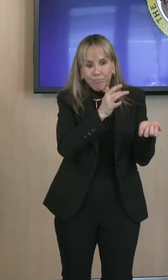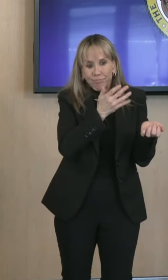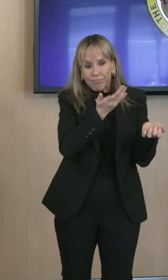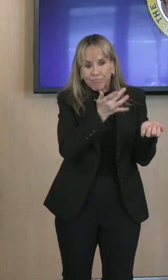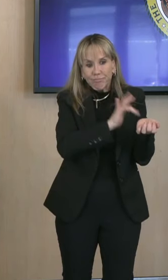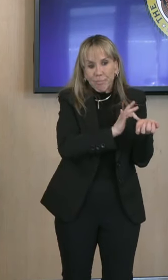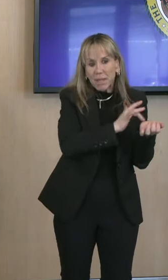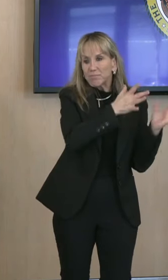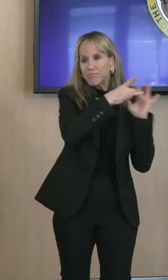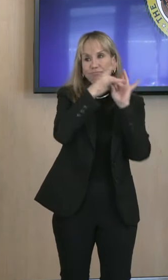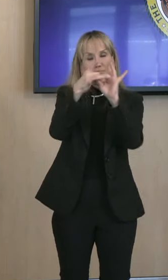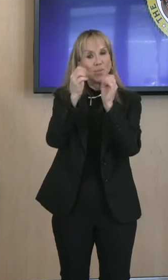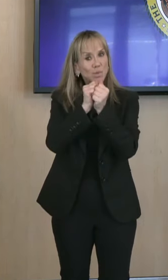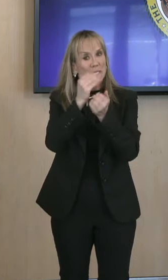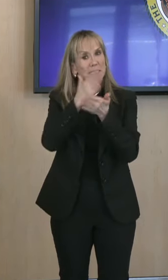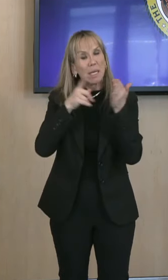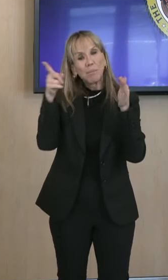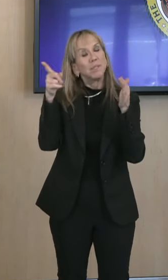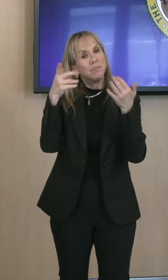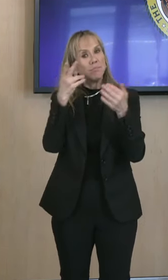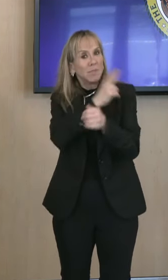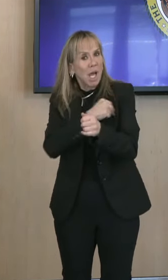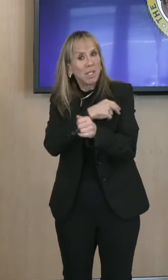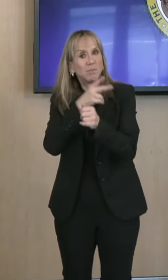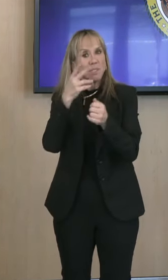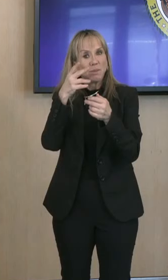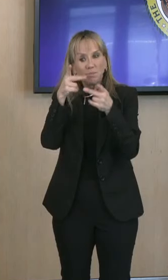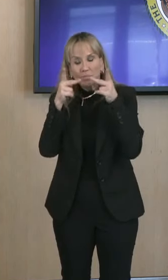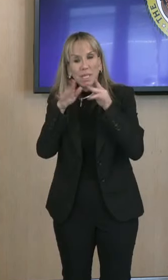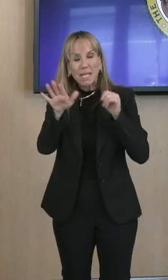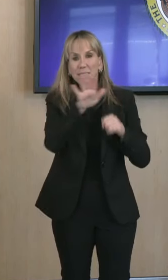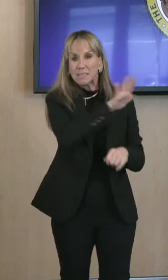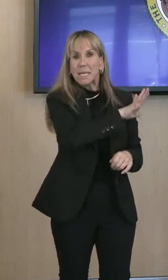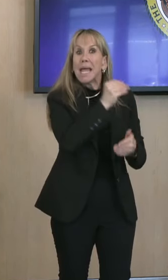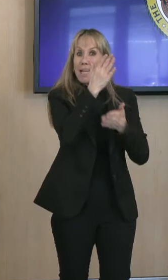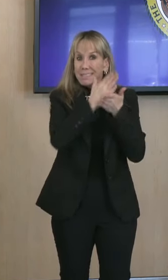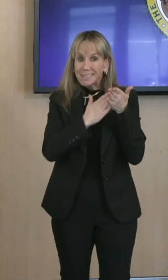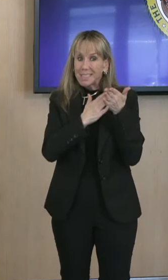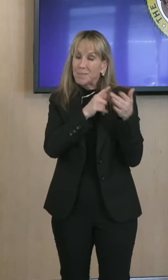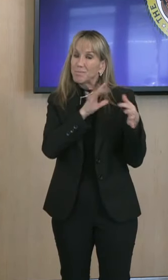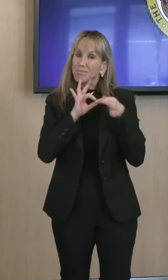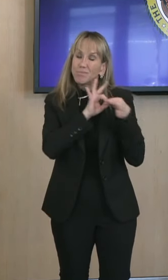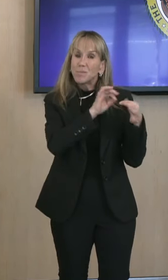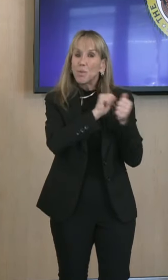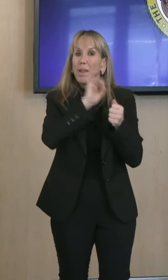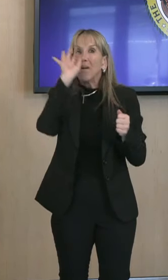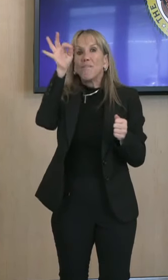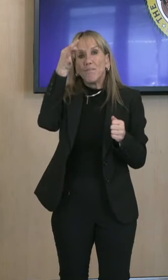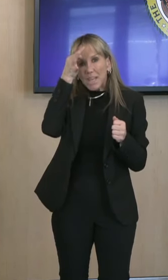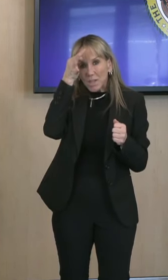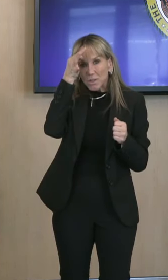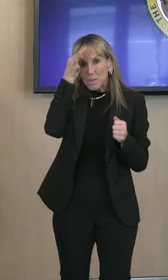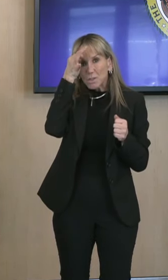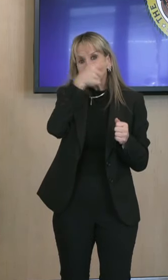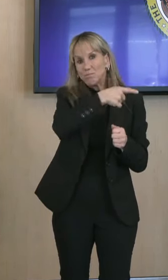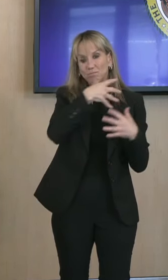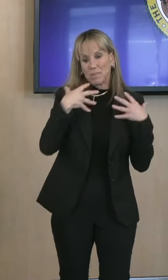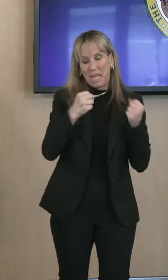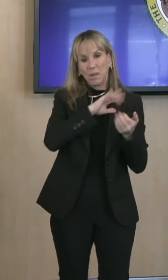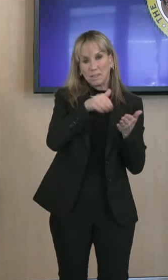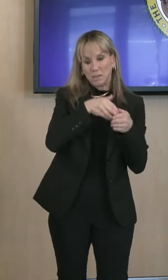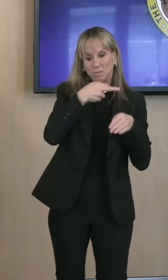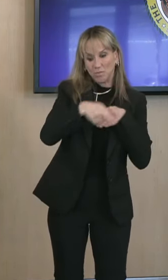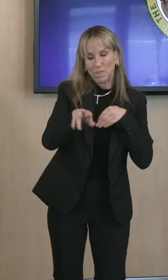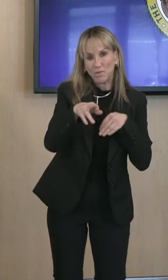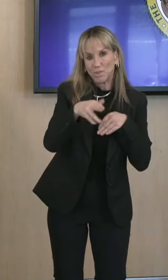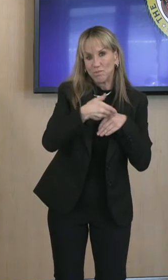some of those efforts going on with regard to the federally qualified health centers and referrals that are made for